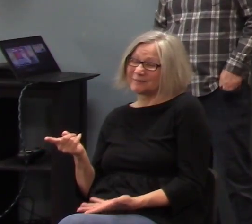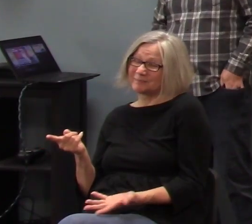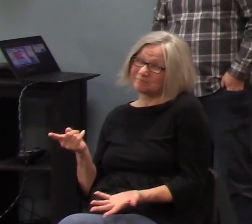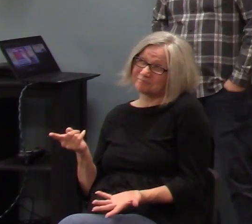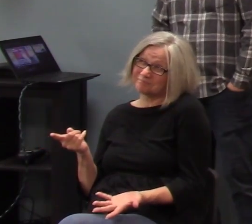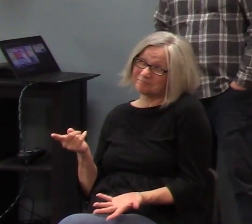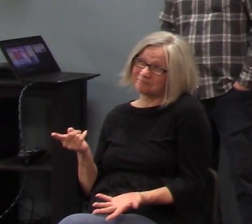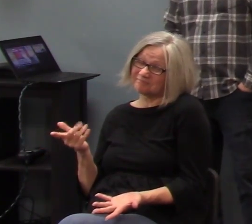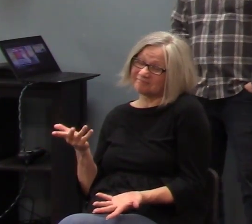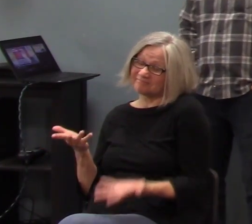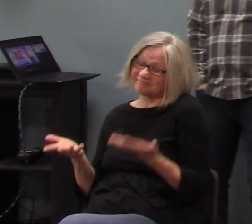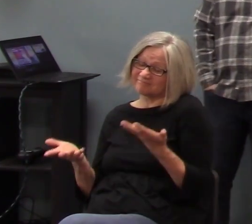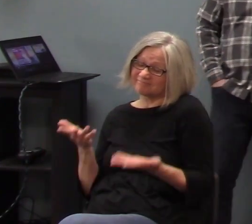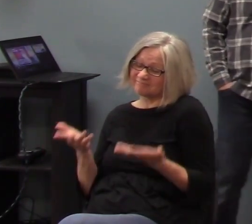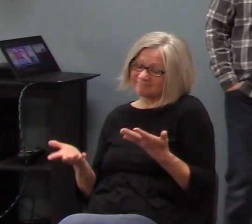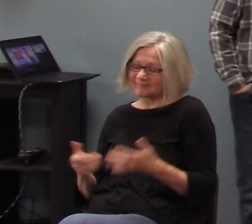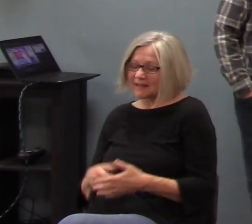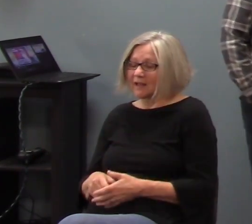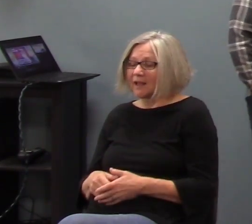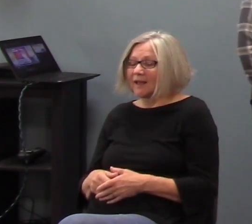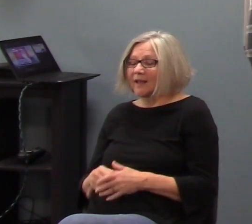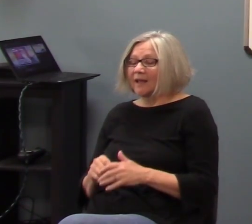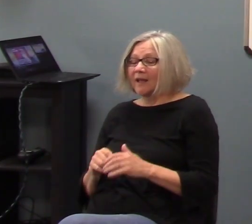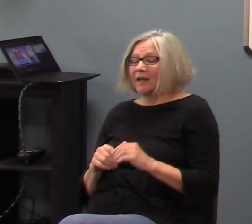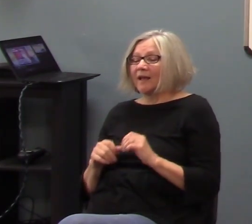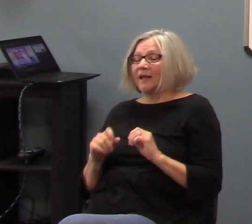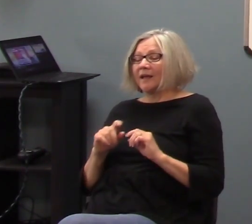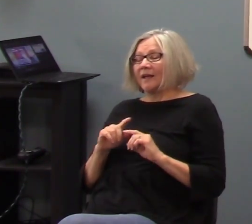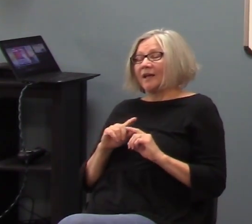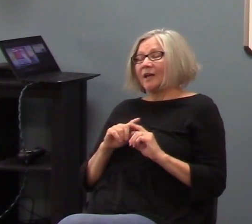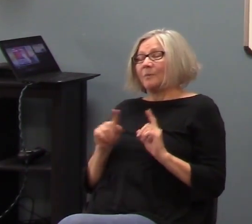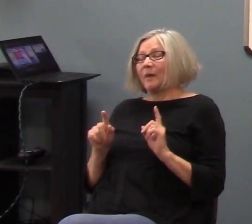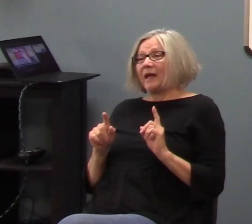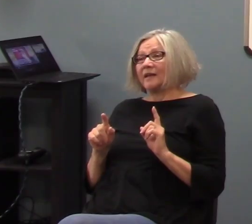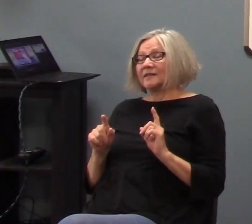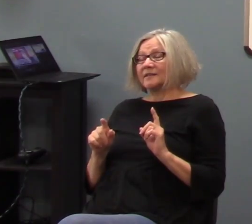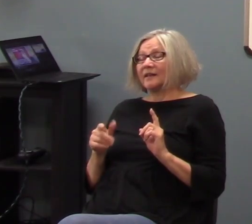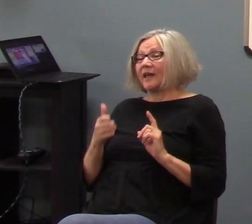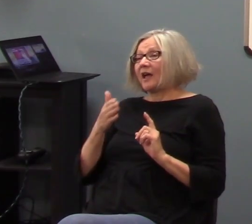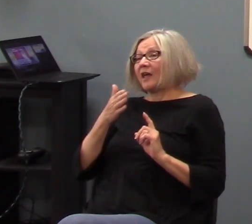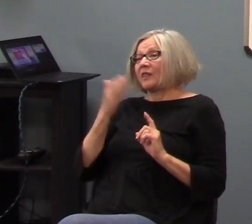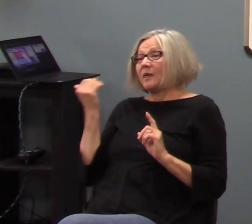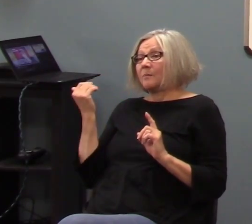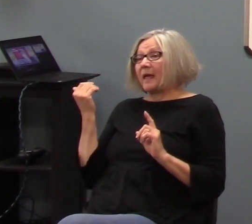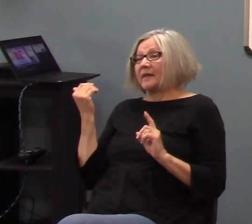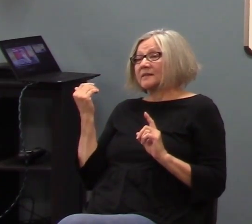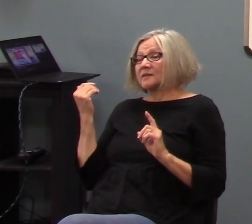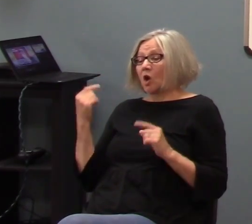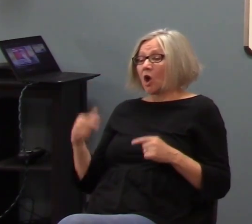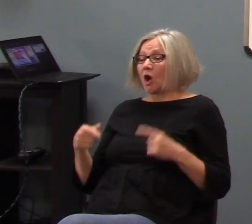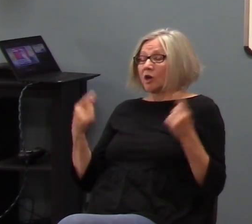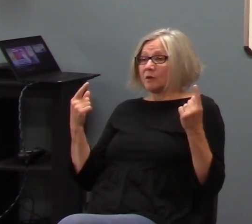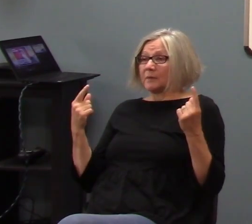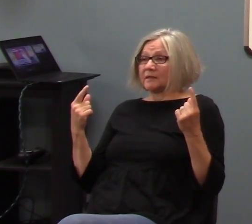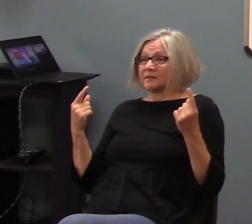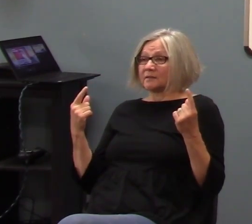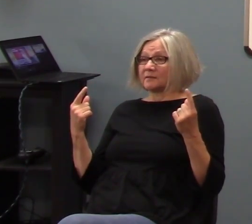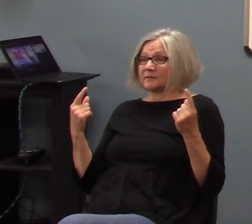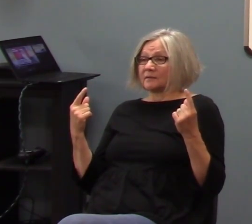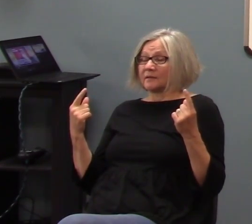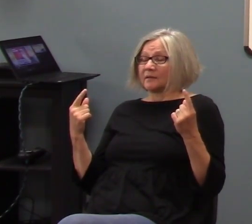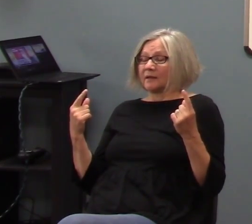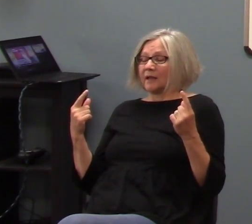Okay. But again, one of the best counter-arguments to this is, again, mocking the idea